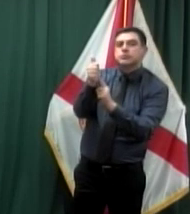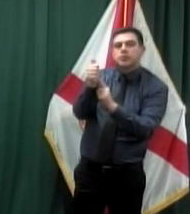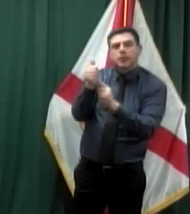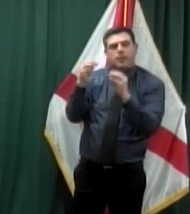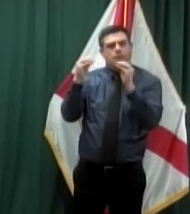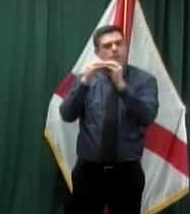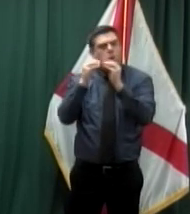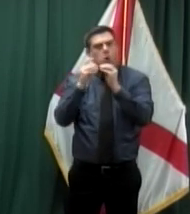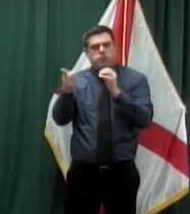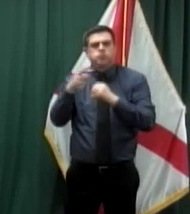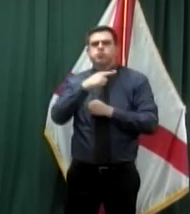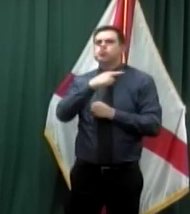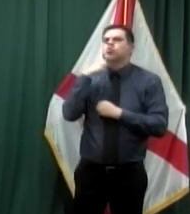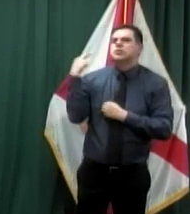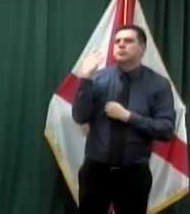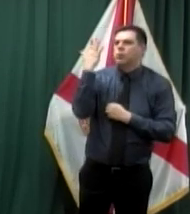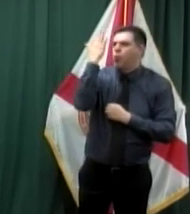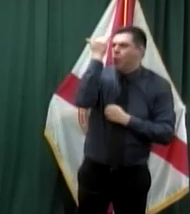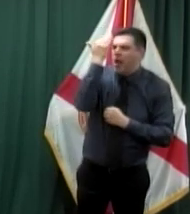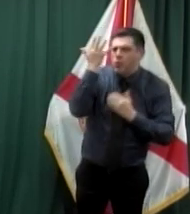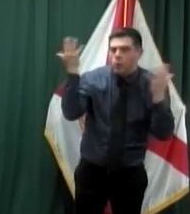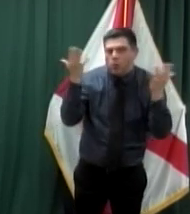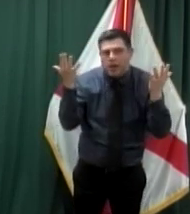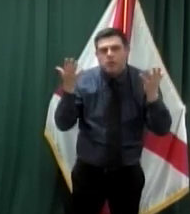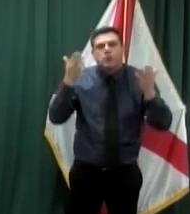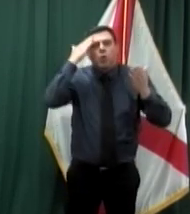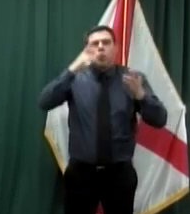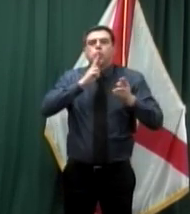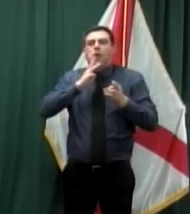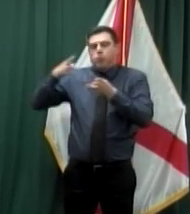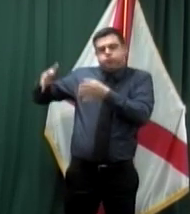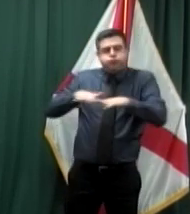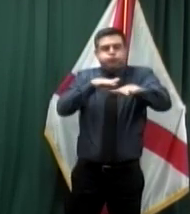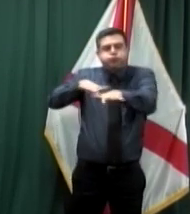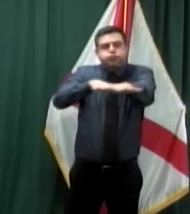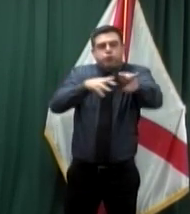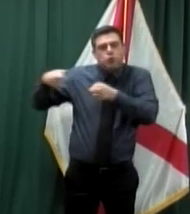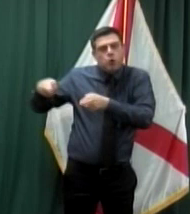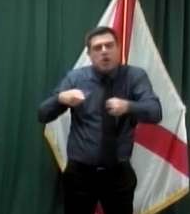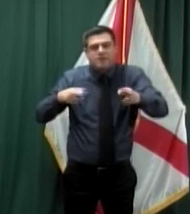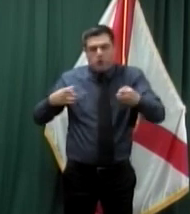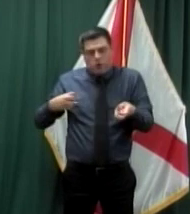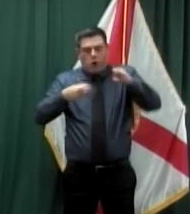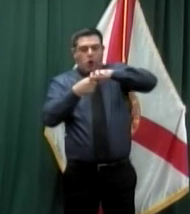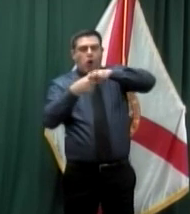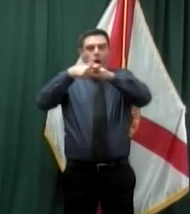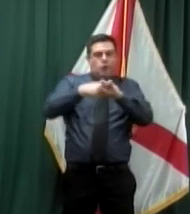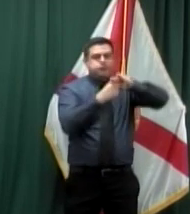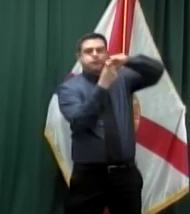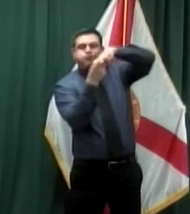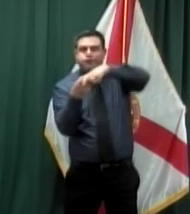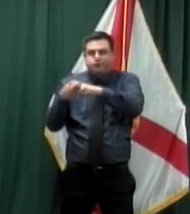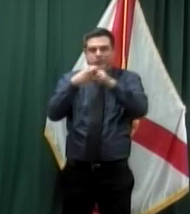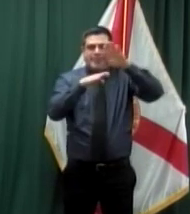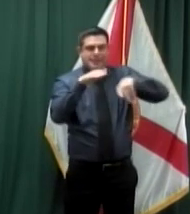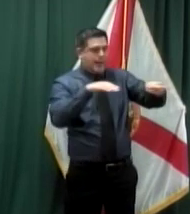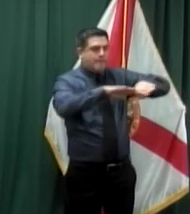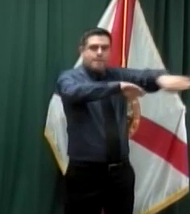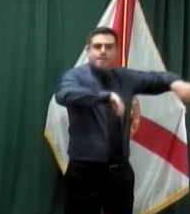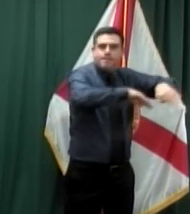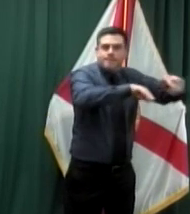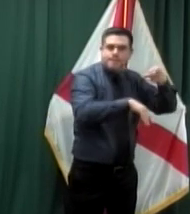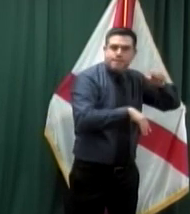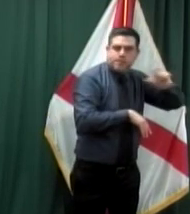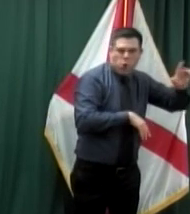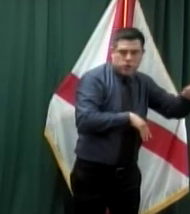urged to implement preventative measures to follow the following safety tips. Never leave a child